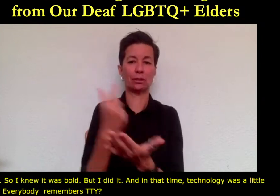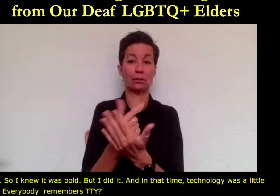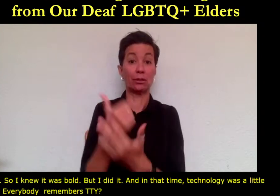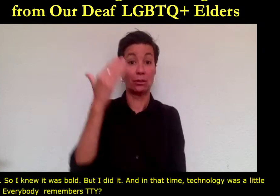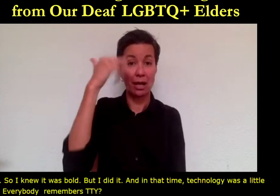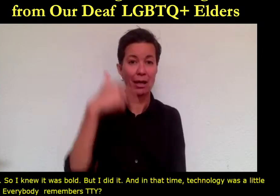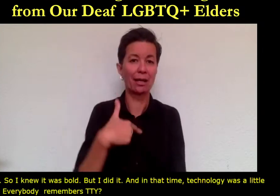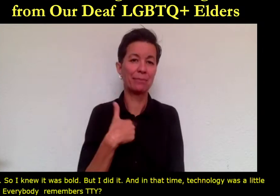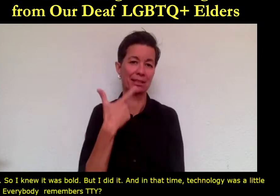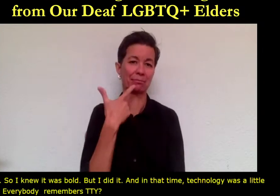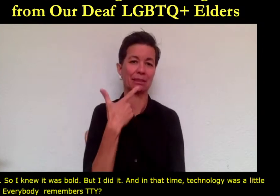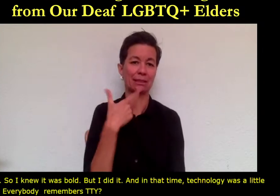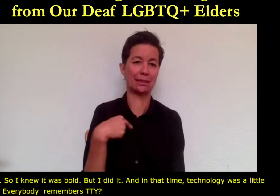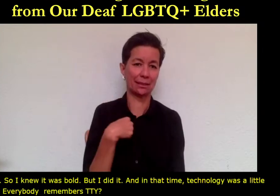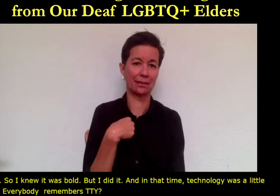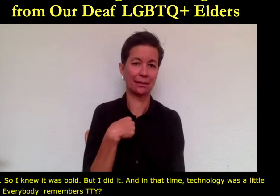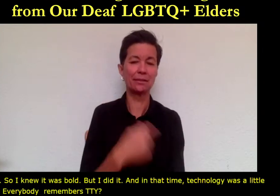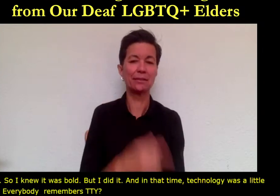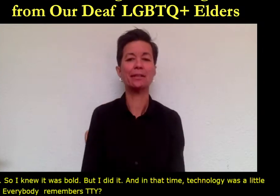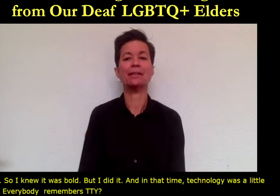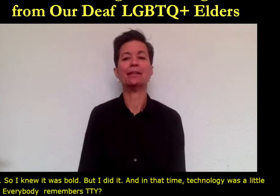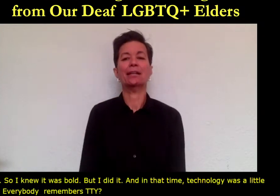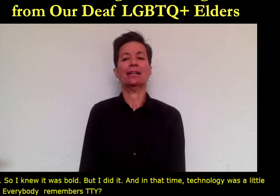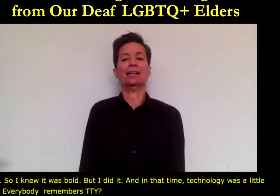refused to come to my graduation because i was a lesbian